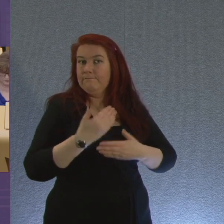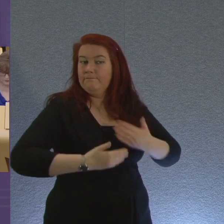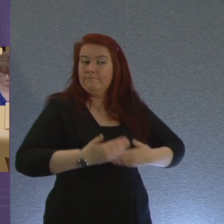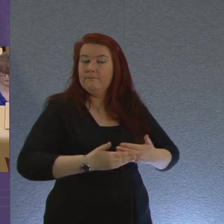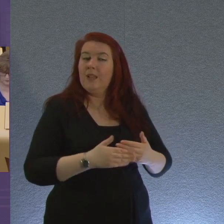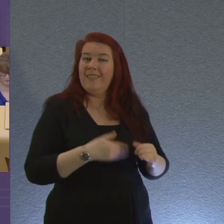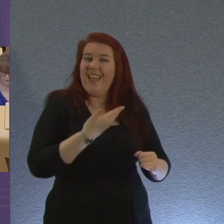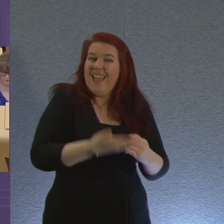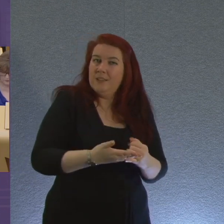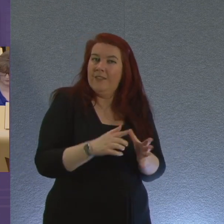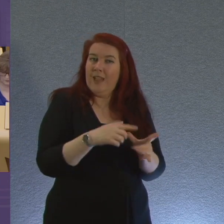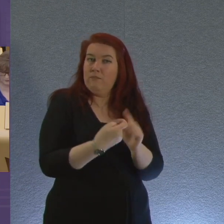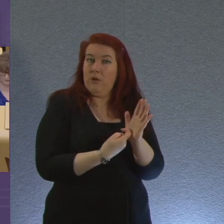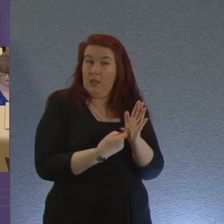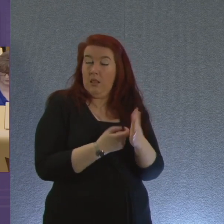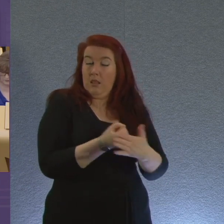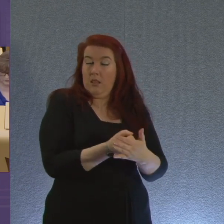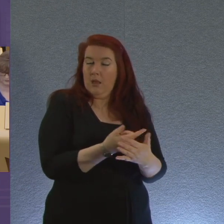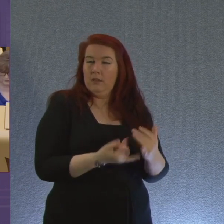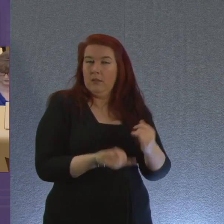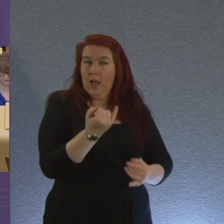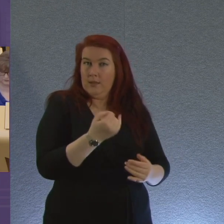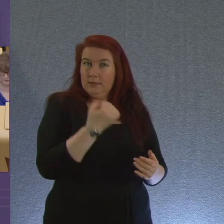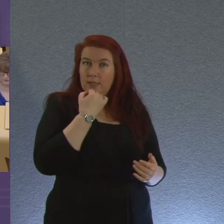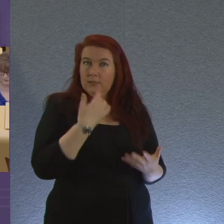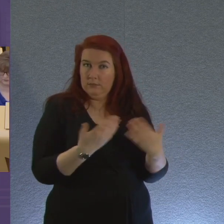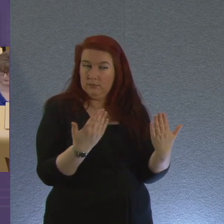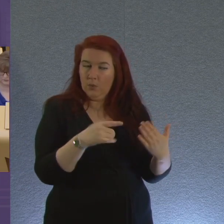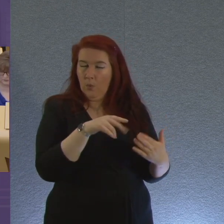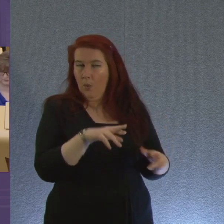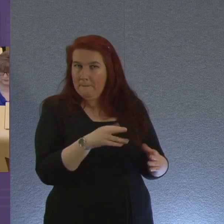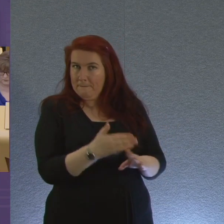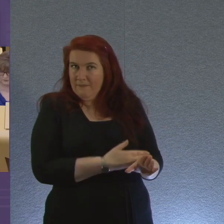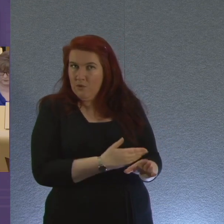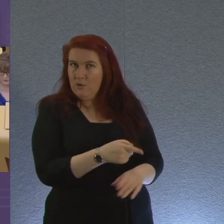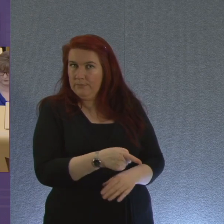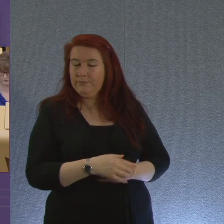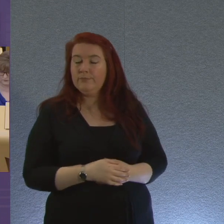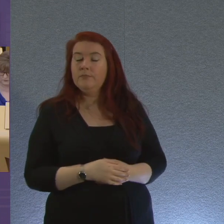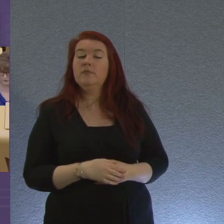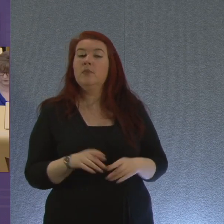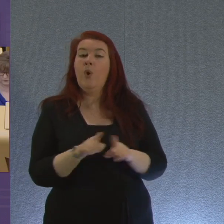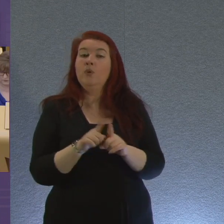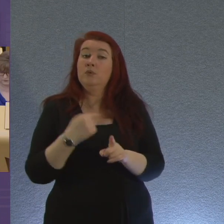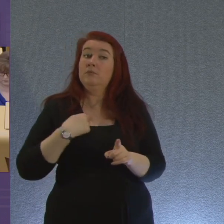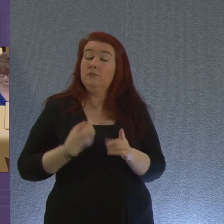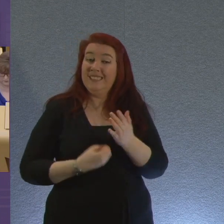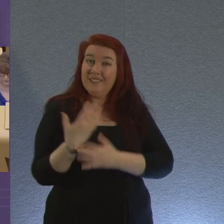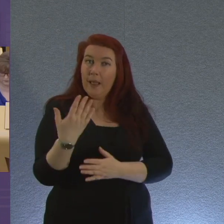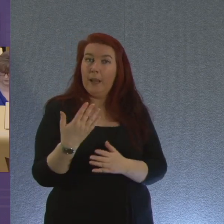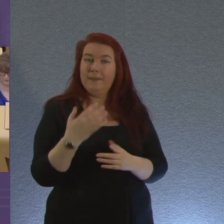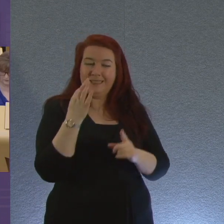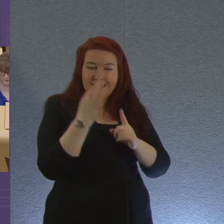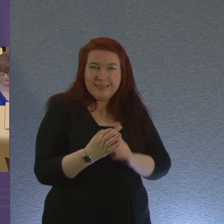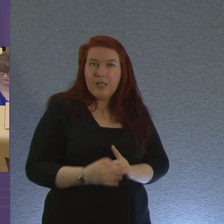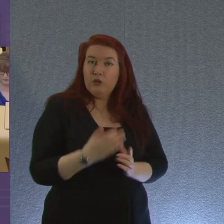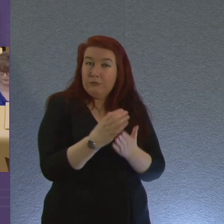of April at the latest, as I said in my opening remarks. And we're developing the detailed